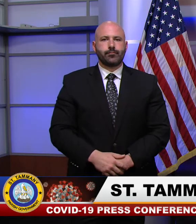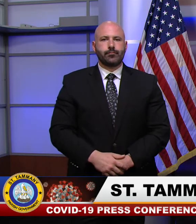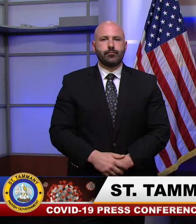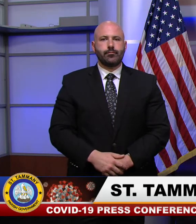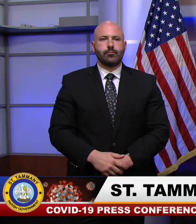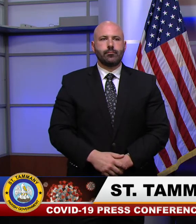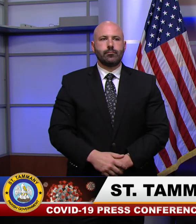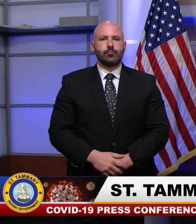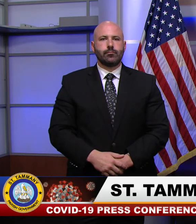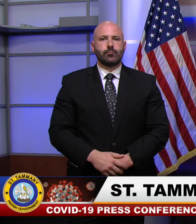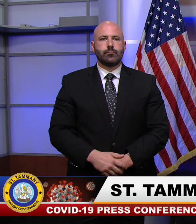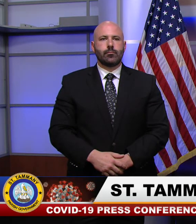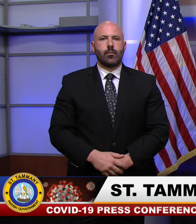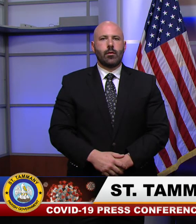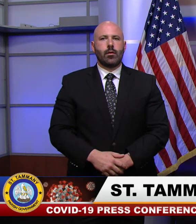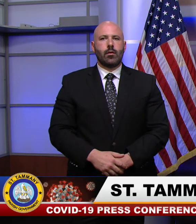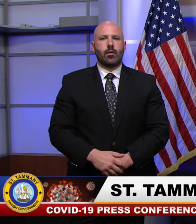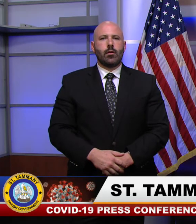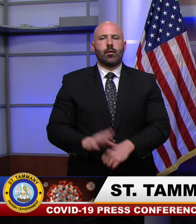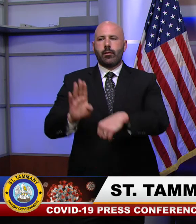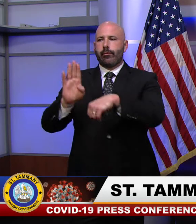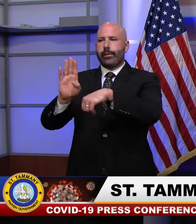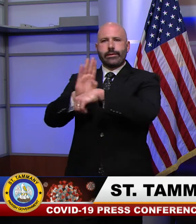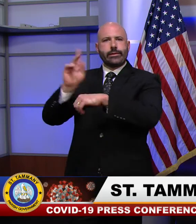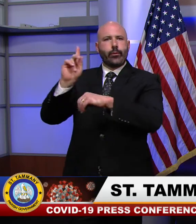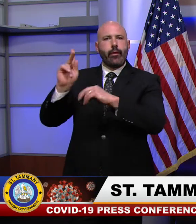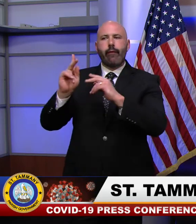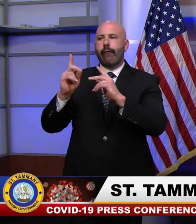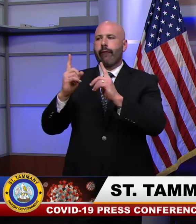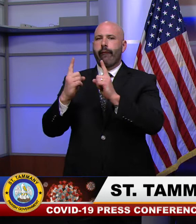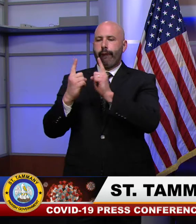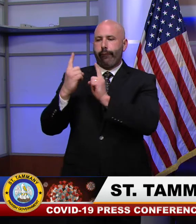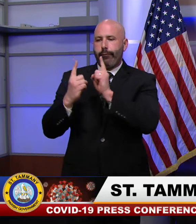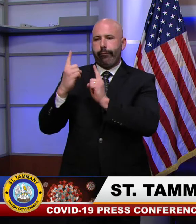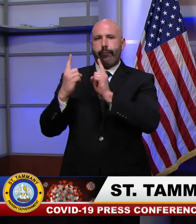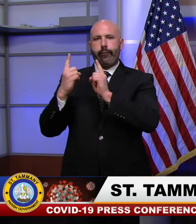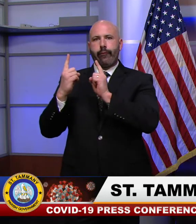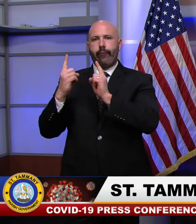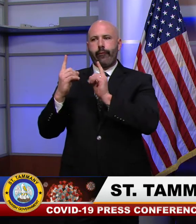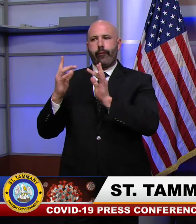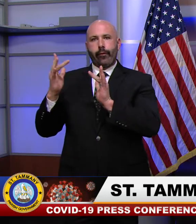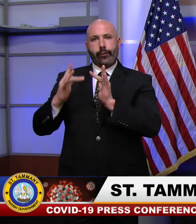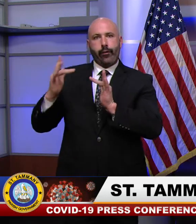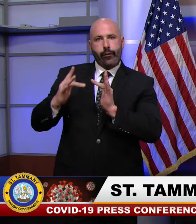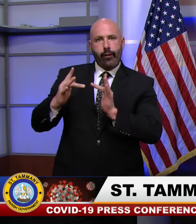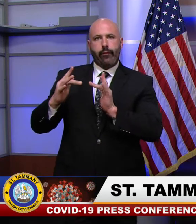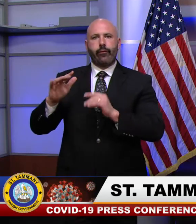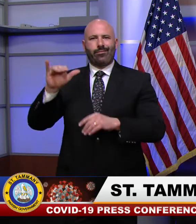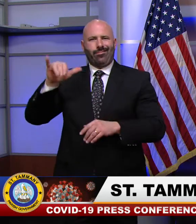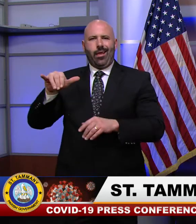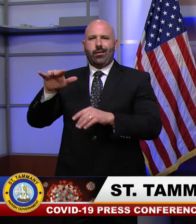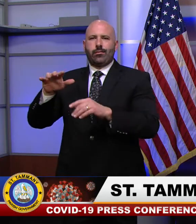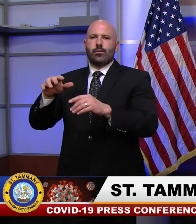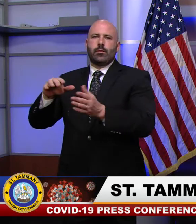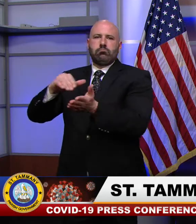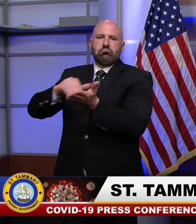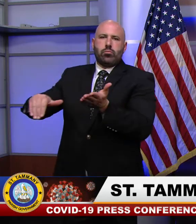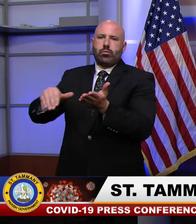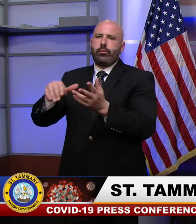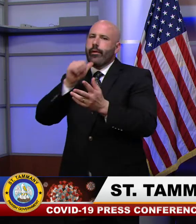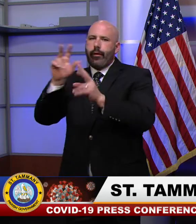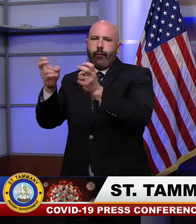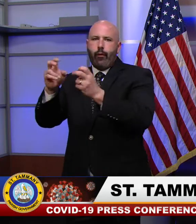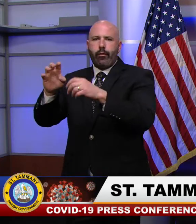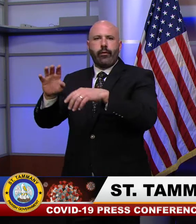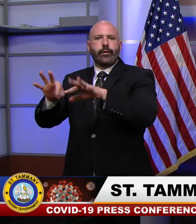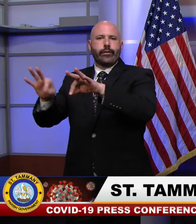more personal, where there's personal contact. I want to remind everybody that our grocery stores are still open and